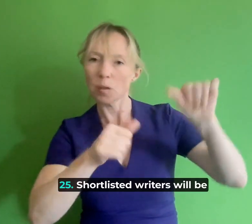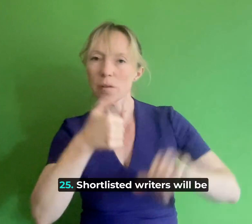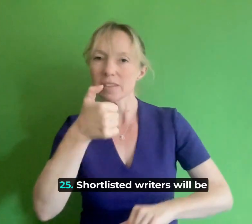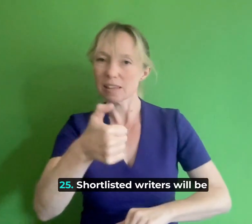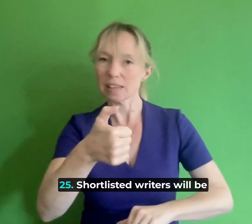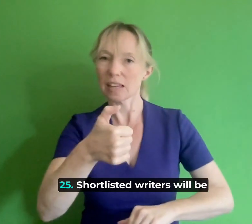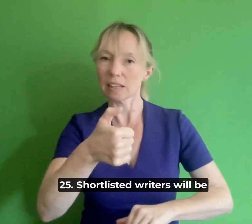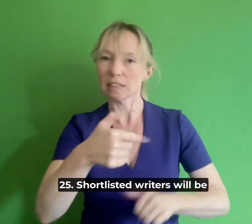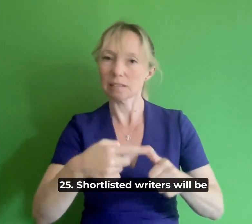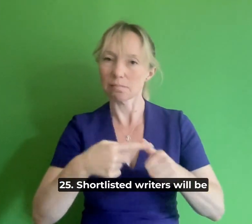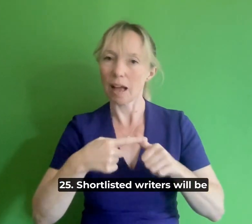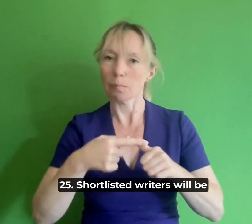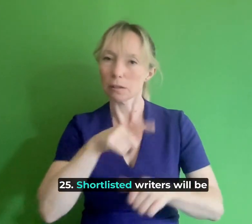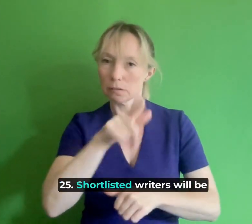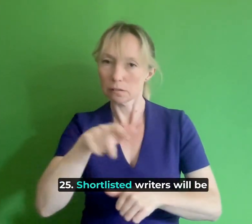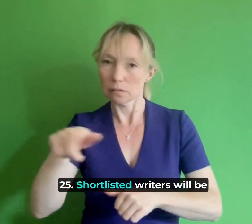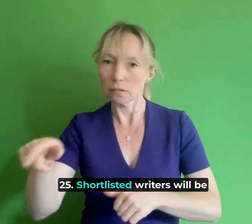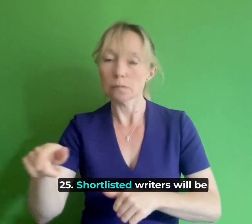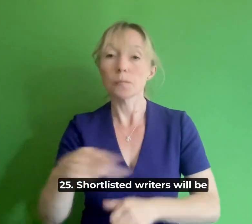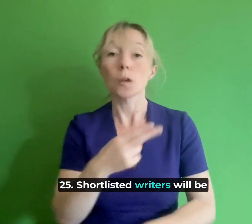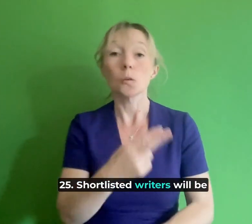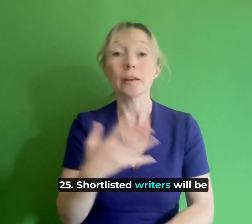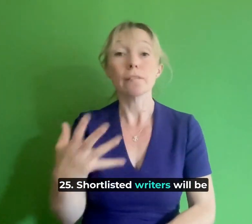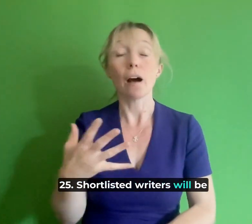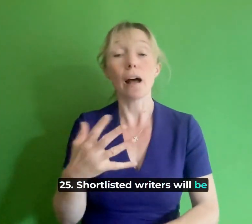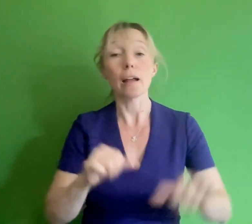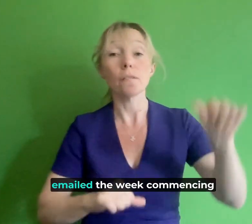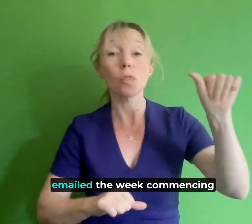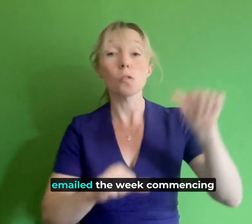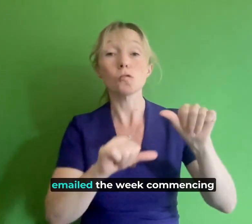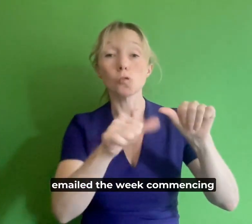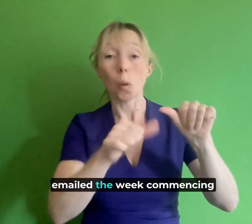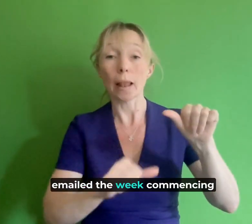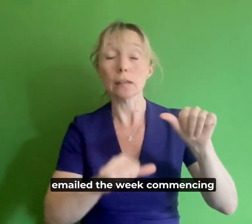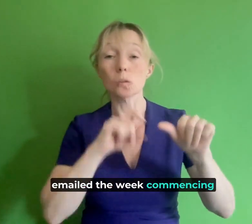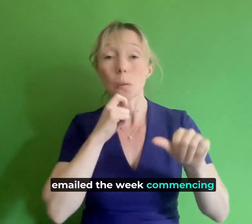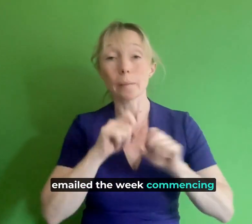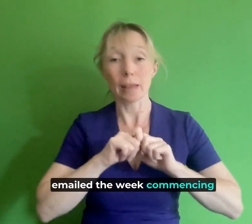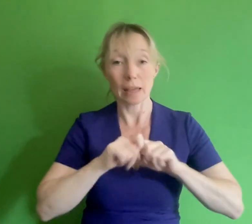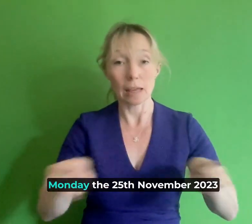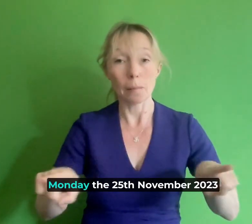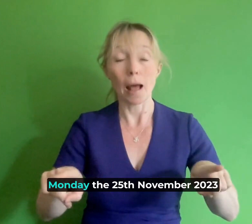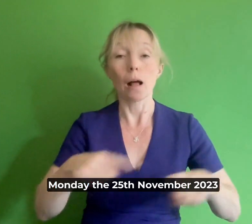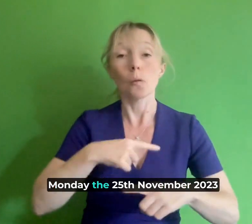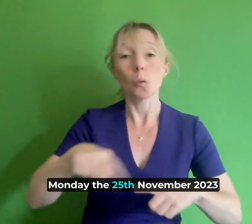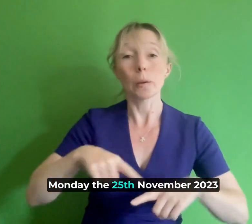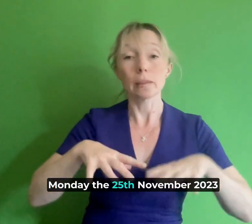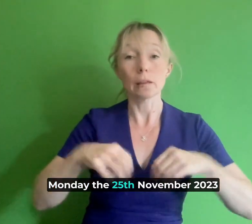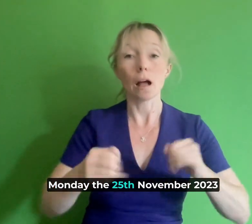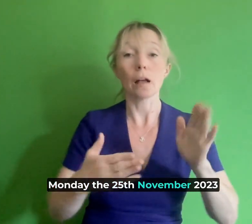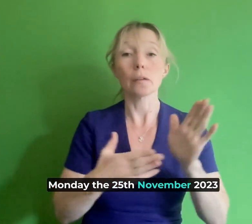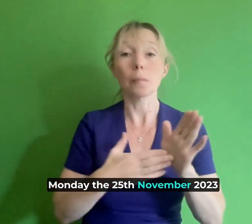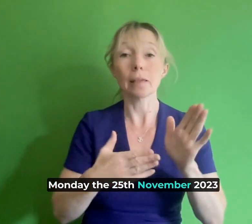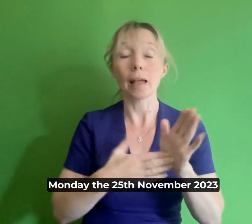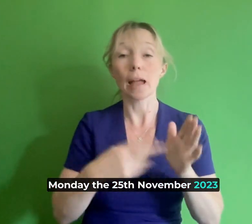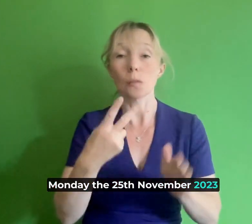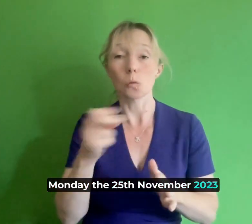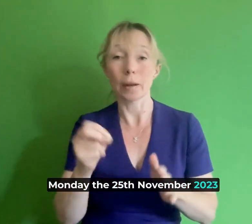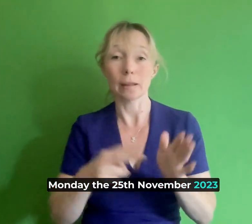25. Shortlisted writers will be emailed the week commencing Monday the 20th of November